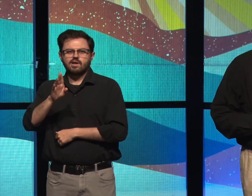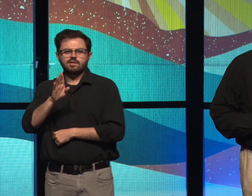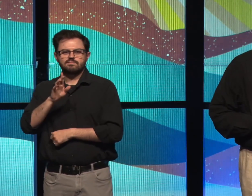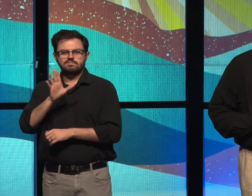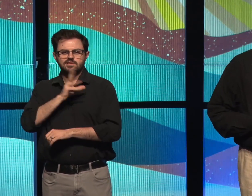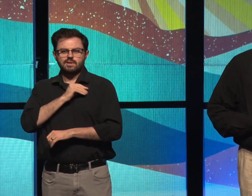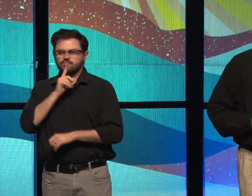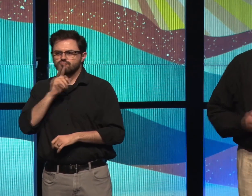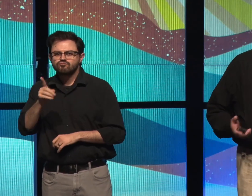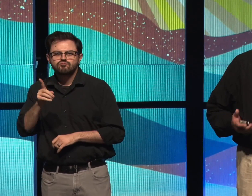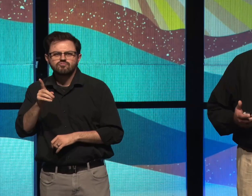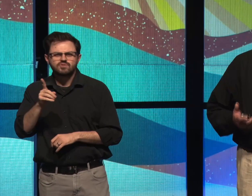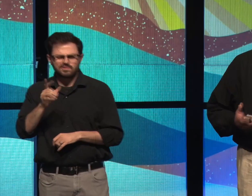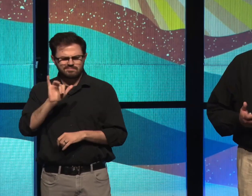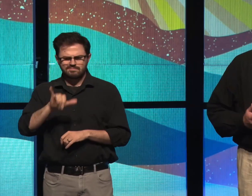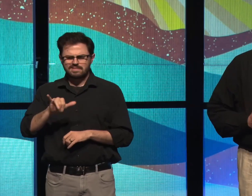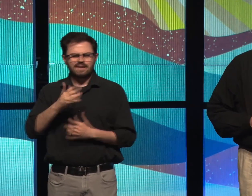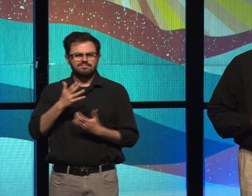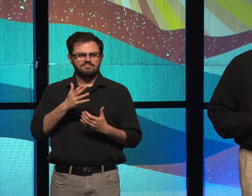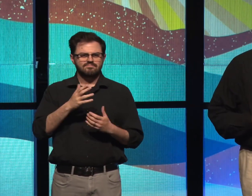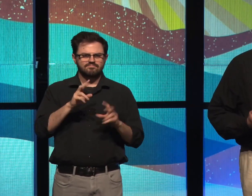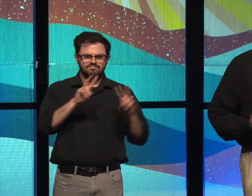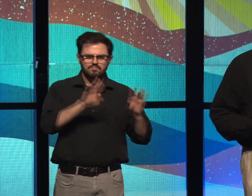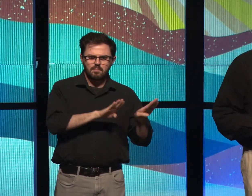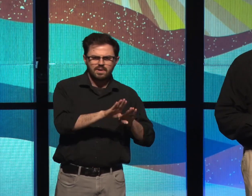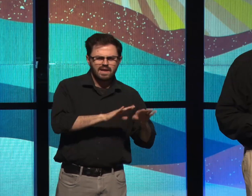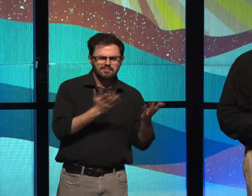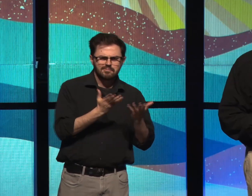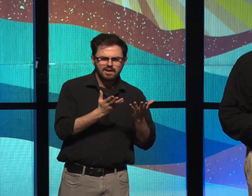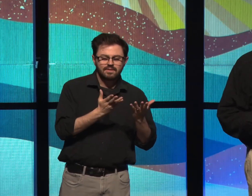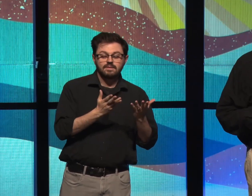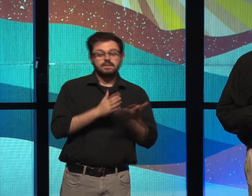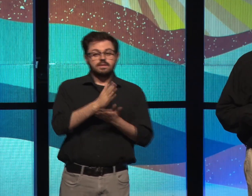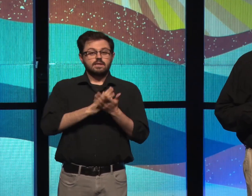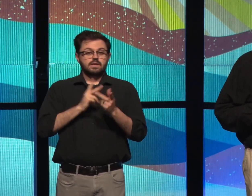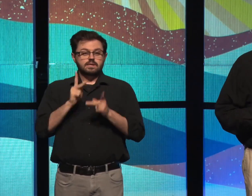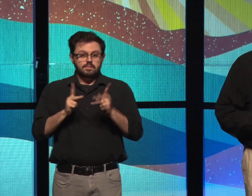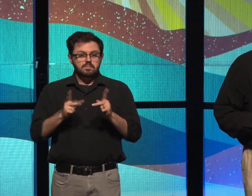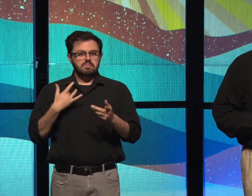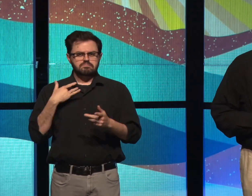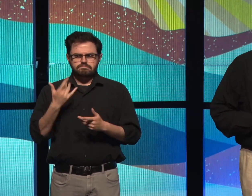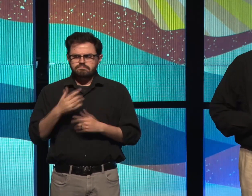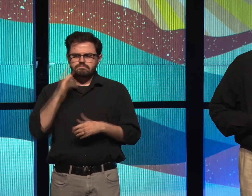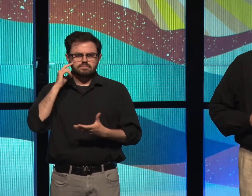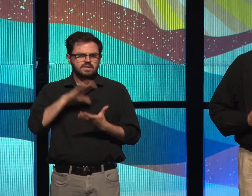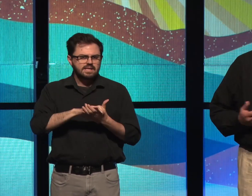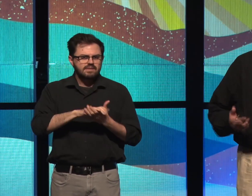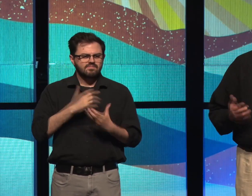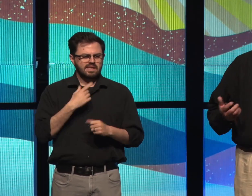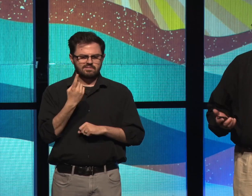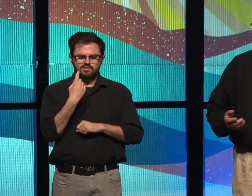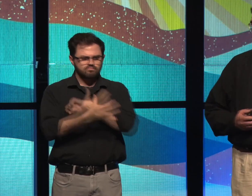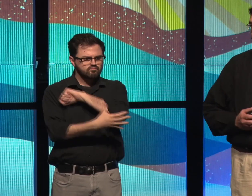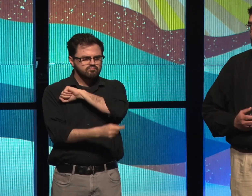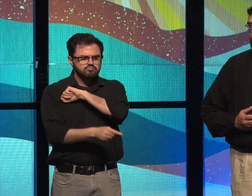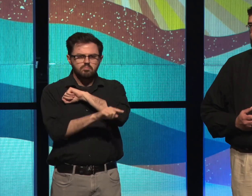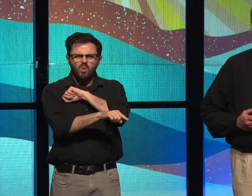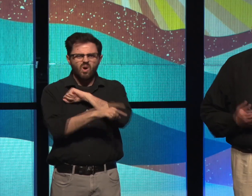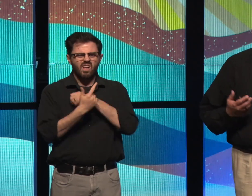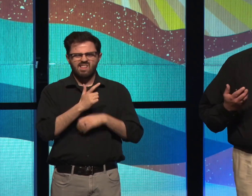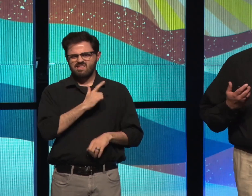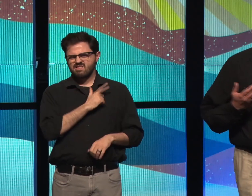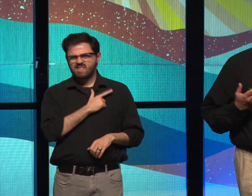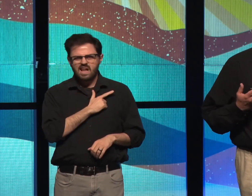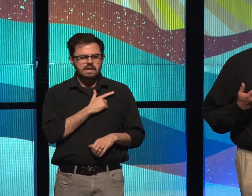acceptable behavior? Some people will hold the belief that the poor are lazy or looking to avoid a hard